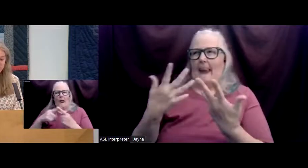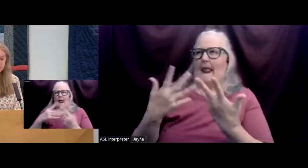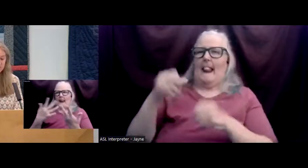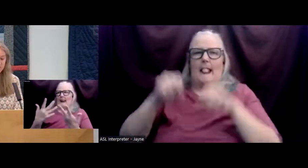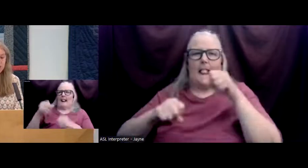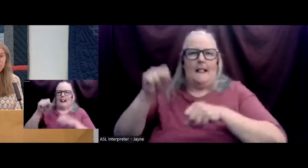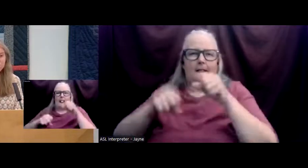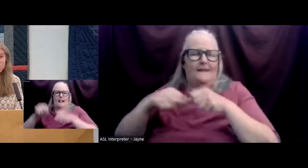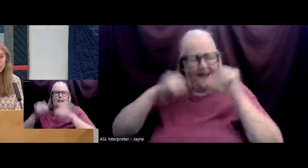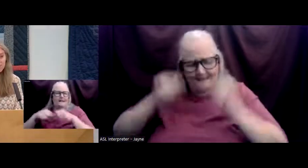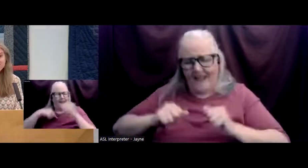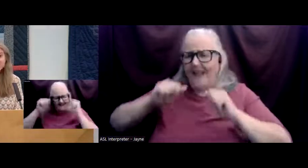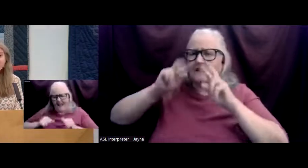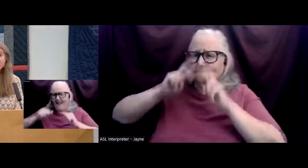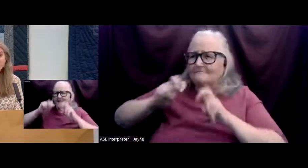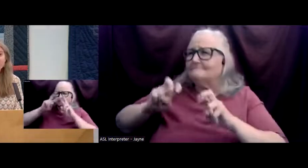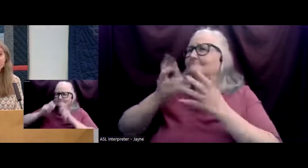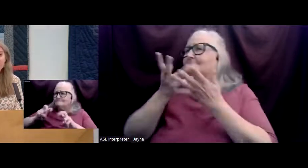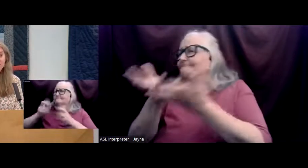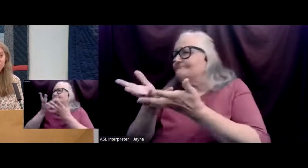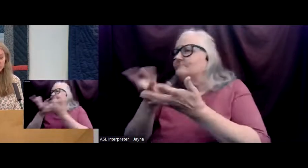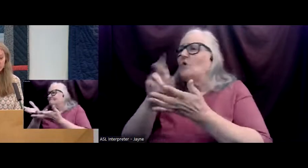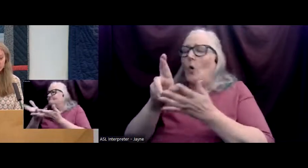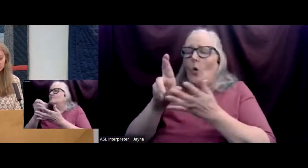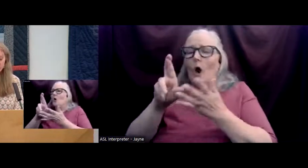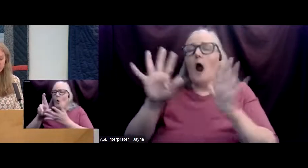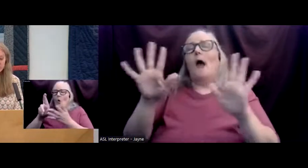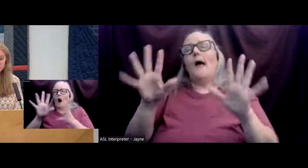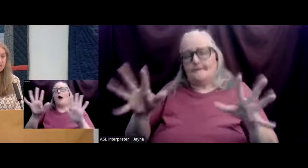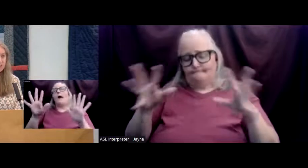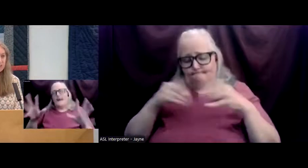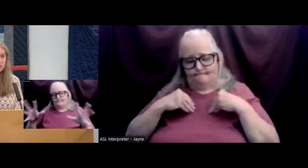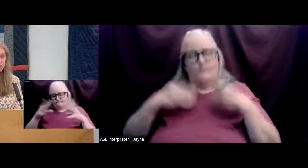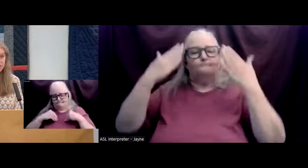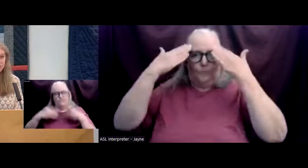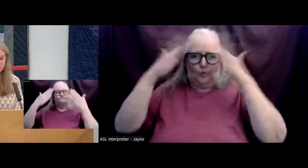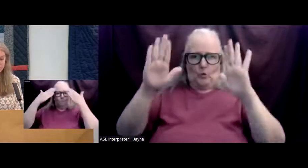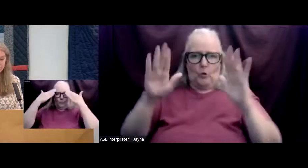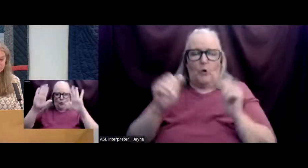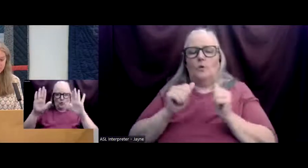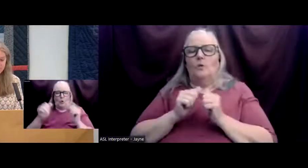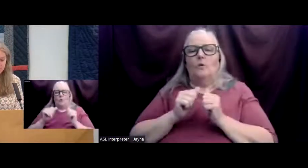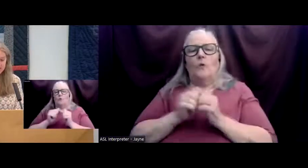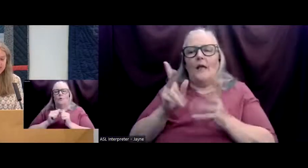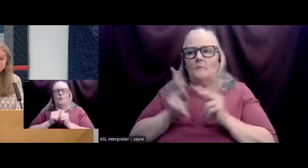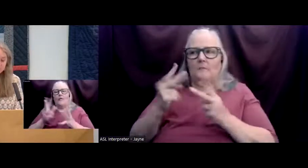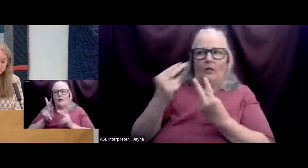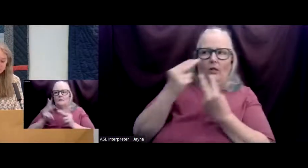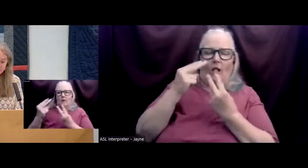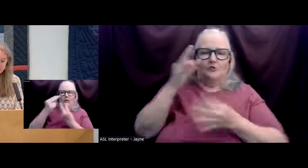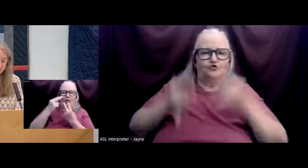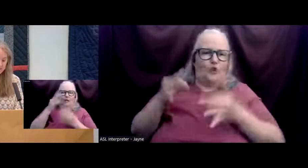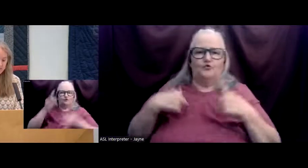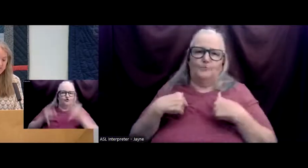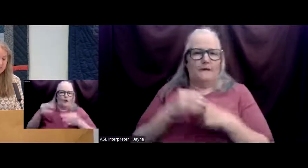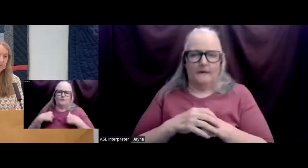to search or to settle into the not knowing without fear or judgment. And one of the